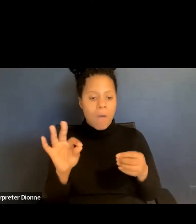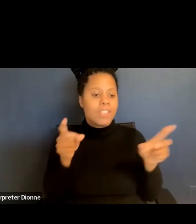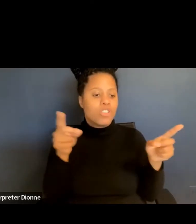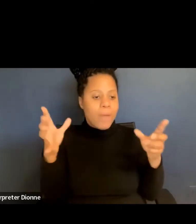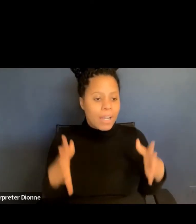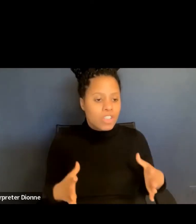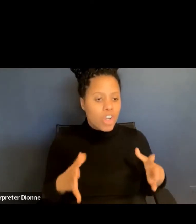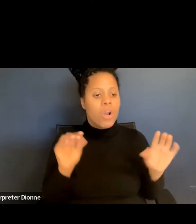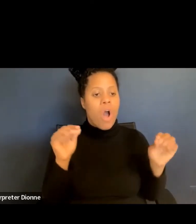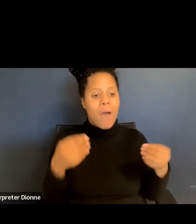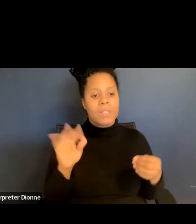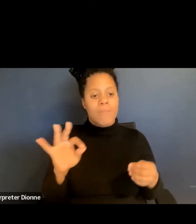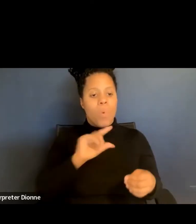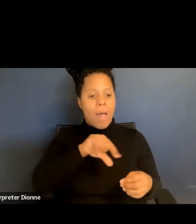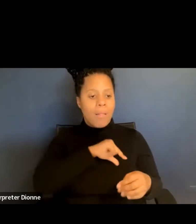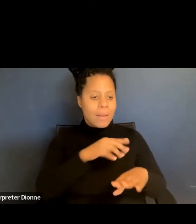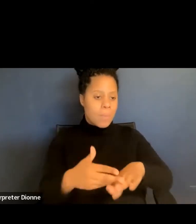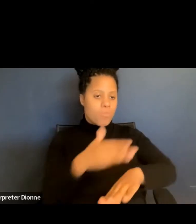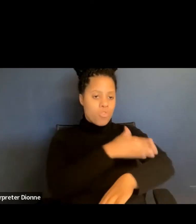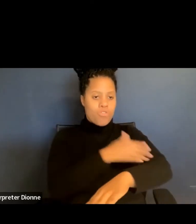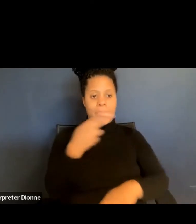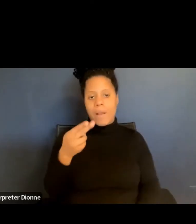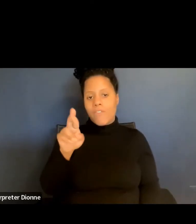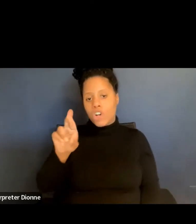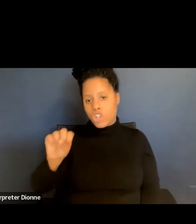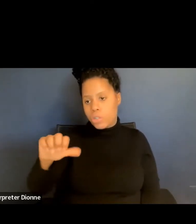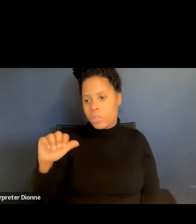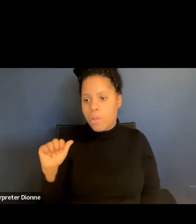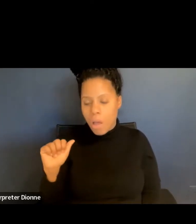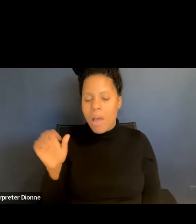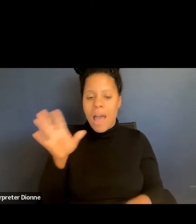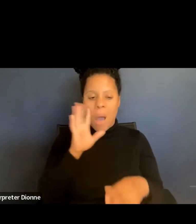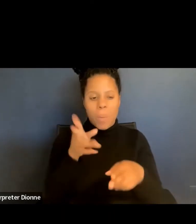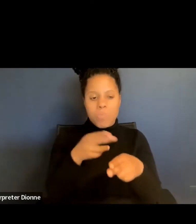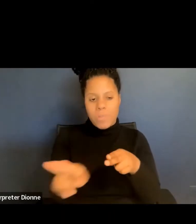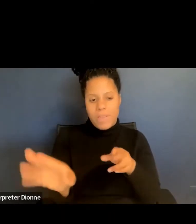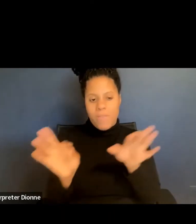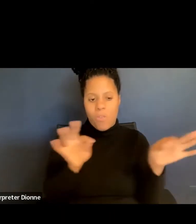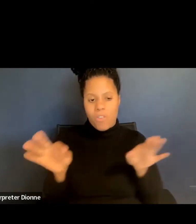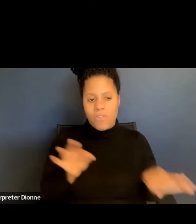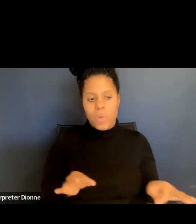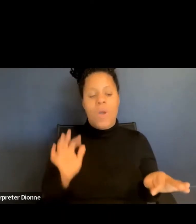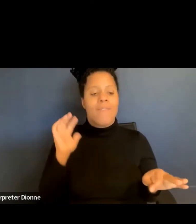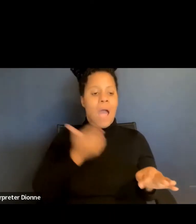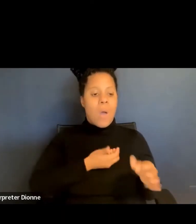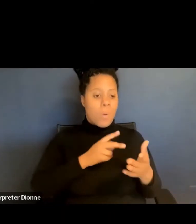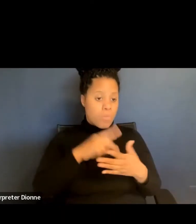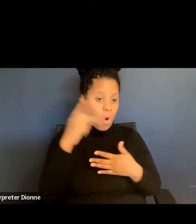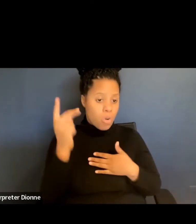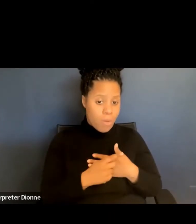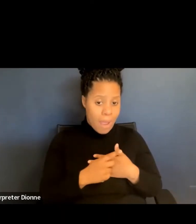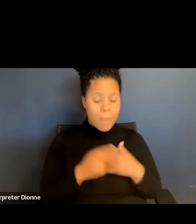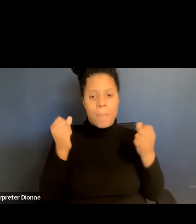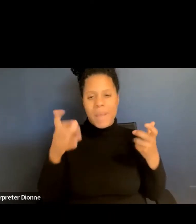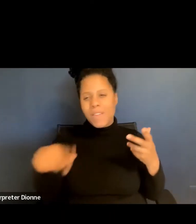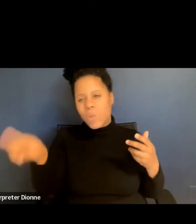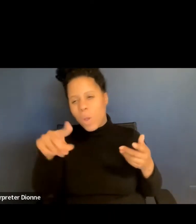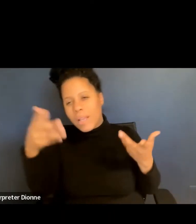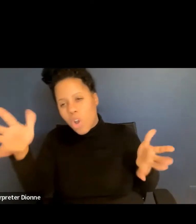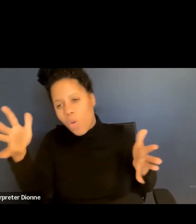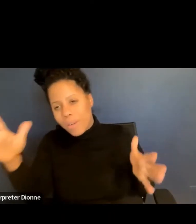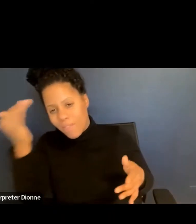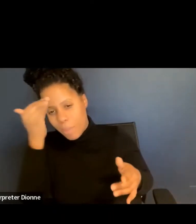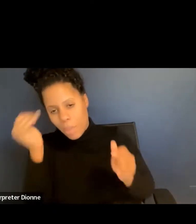HRSA. And I'm going to provide a brief overview of HRSA's Health Center program broadly, which many of you are already familiar